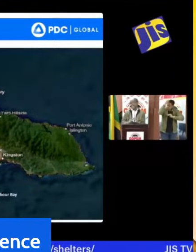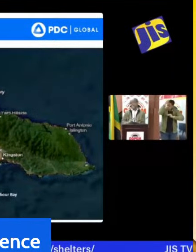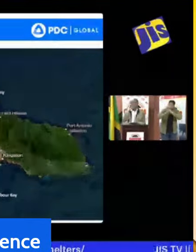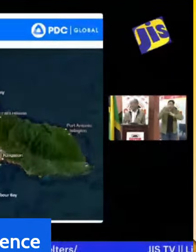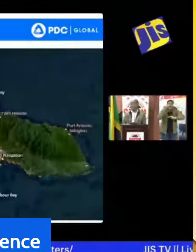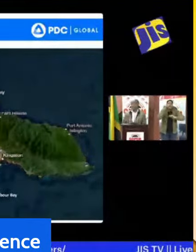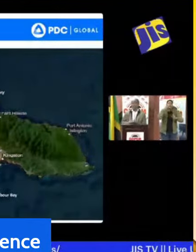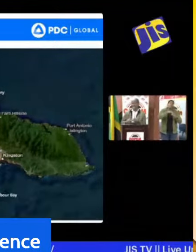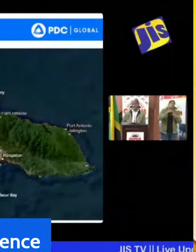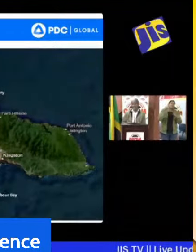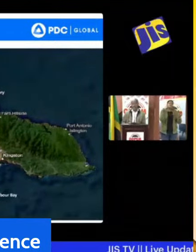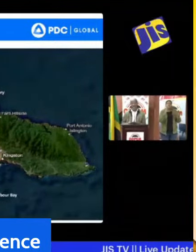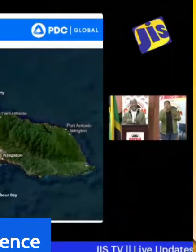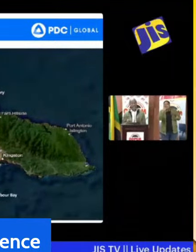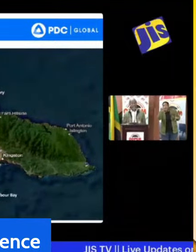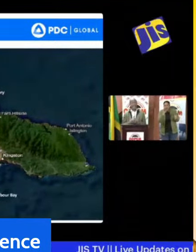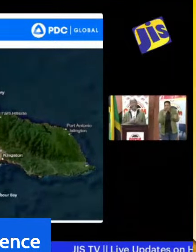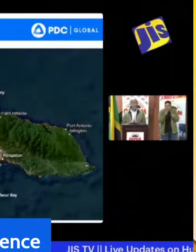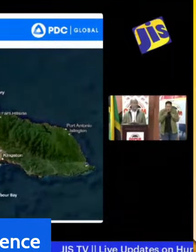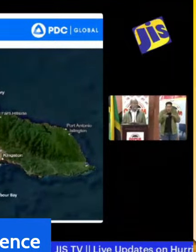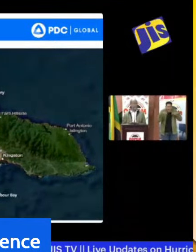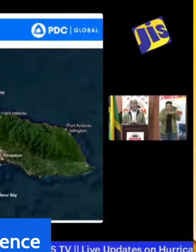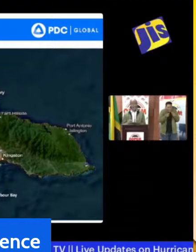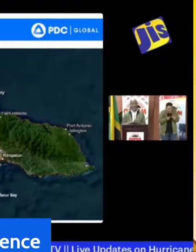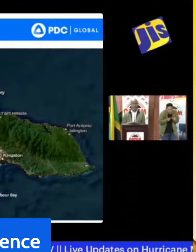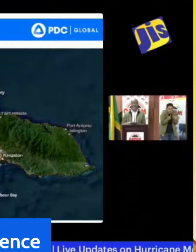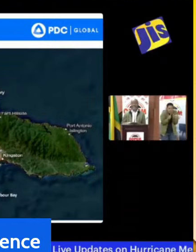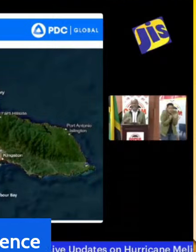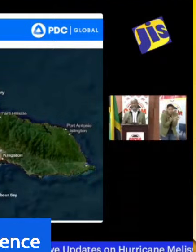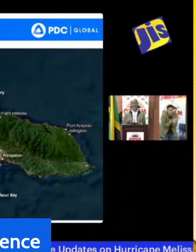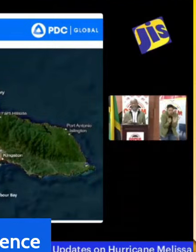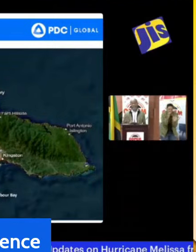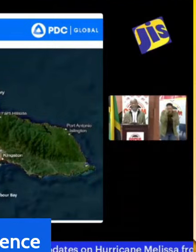an inlet or a bay, that is usually the